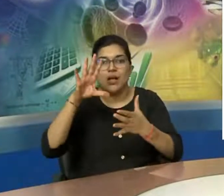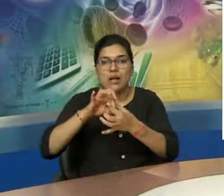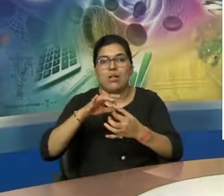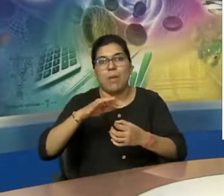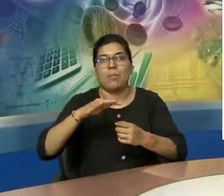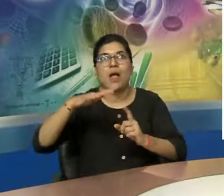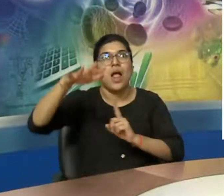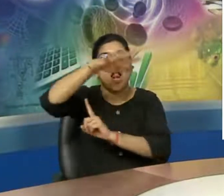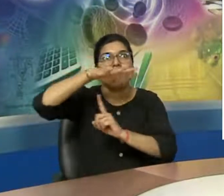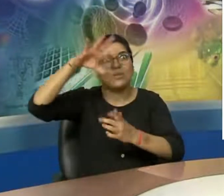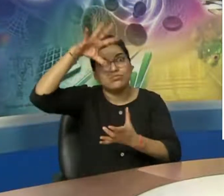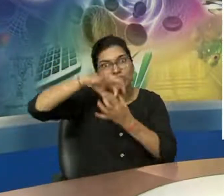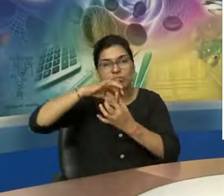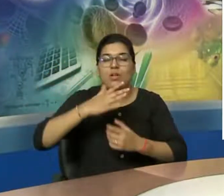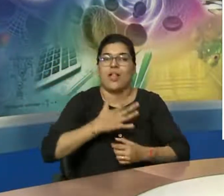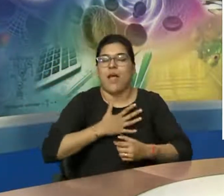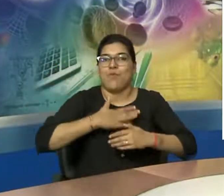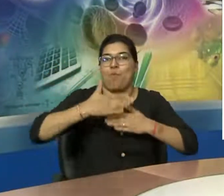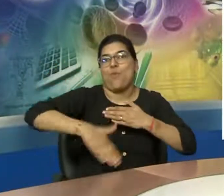survive in their respective environment.